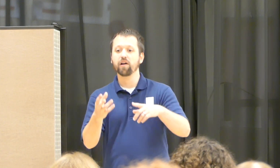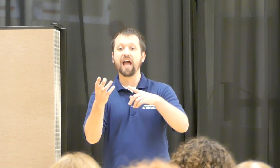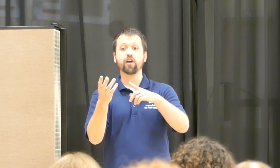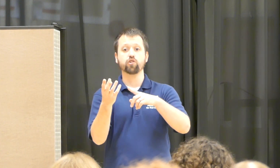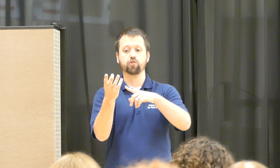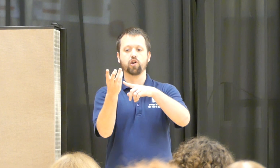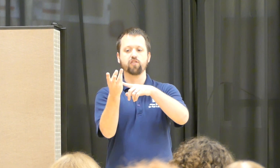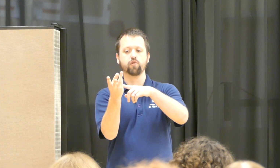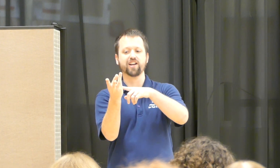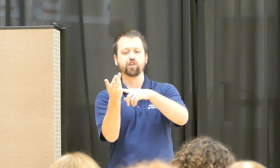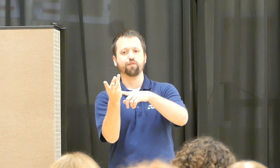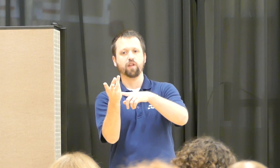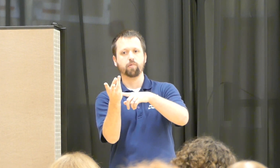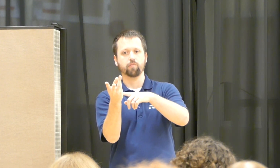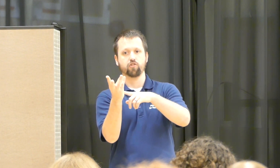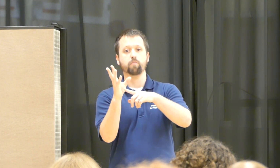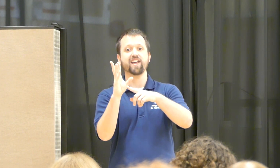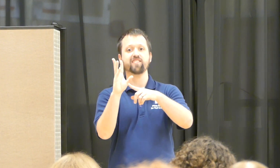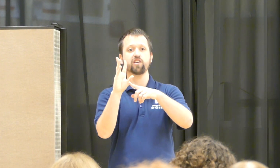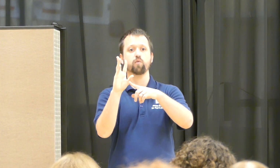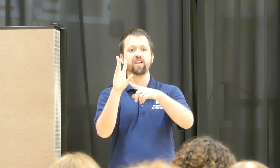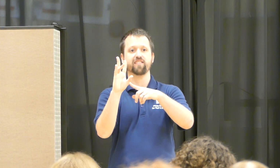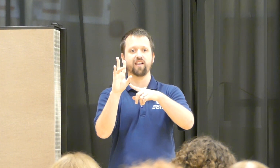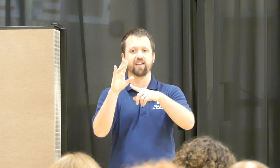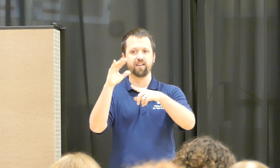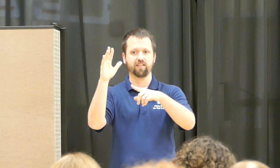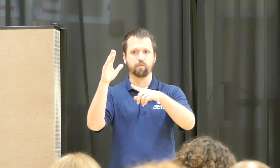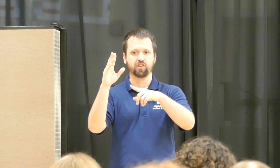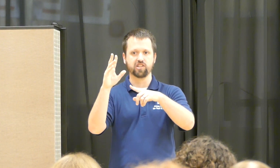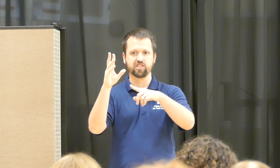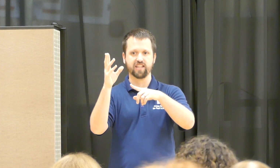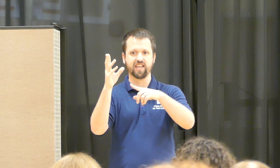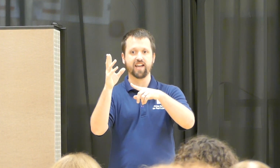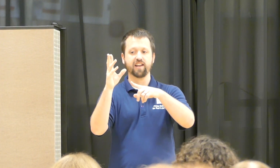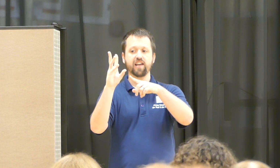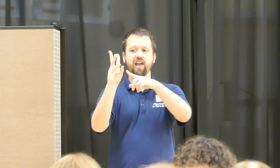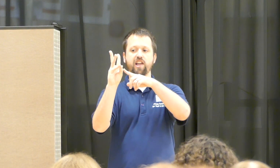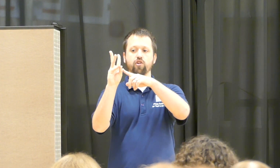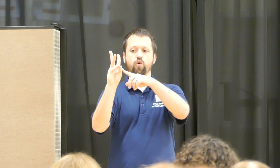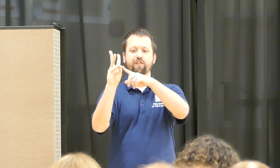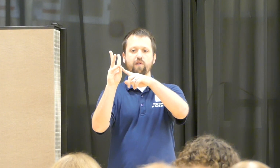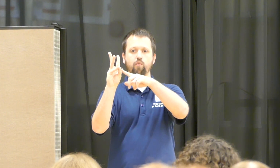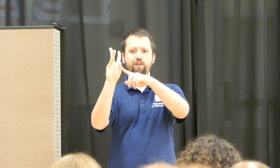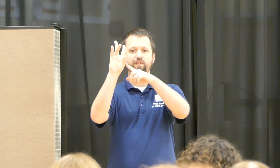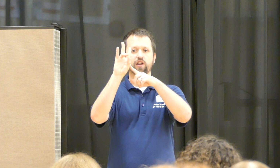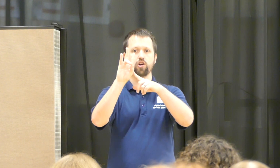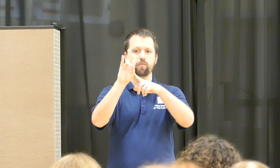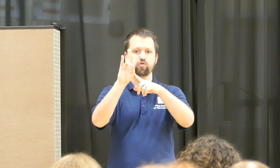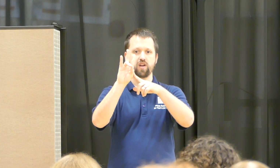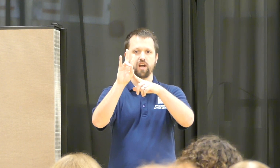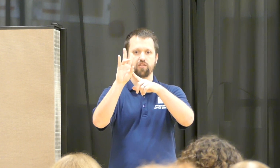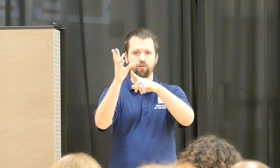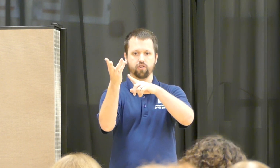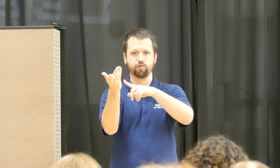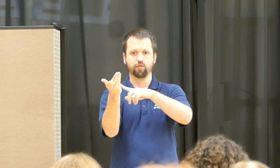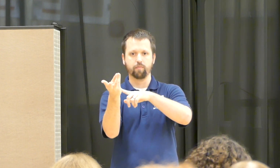how you do those is you actually flip them. So basically when it's like double digits like that, and you're going from one finger up to another, you flip it.